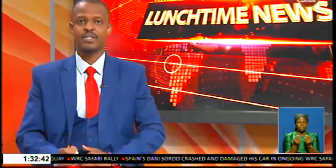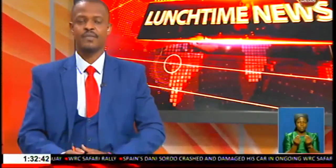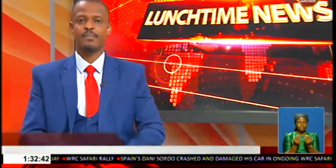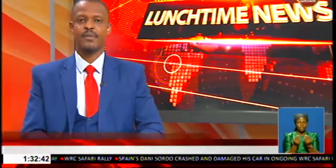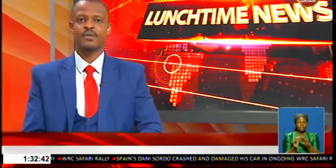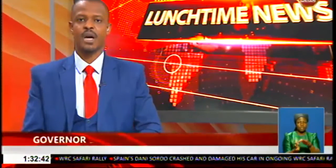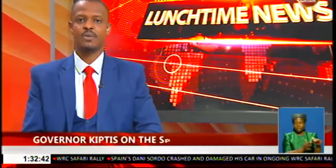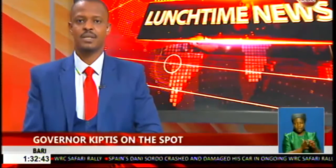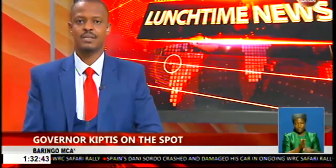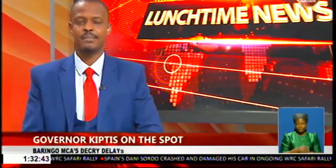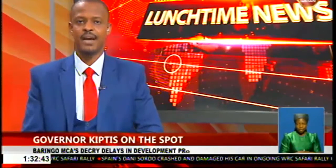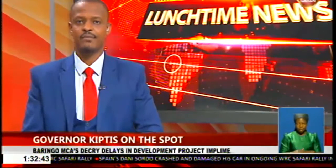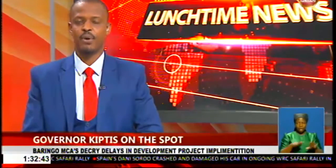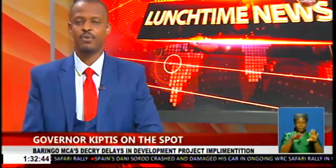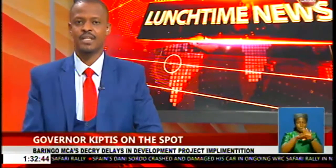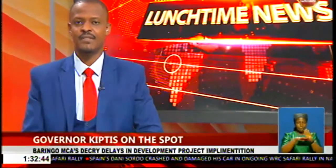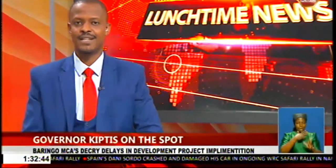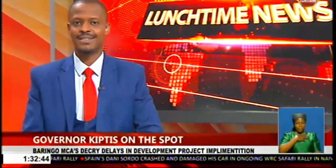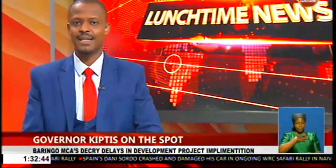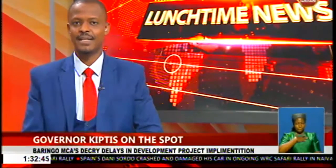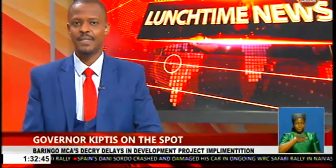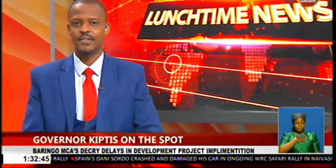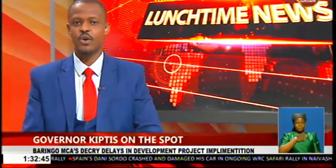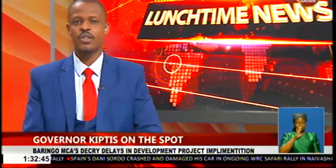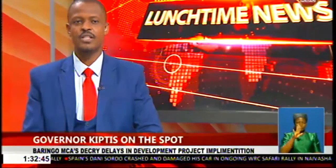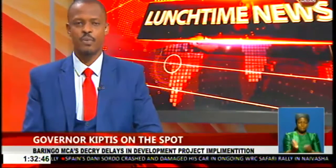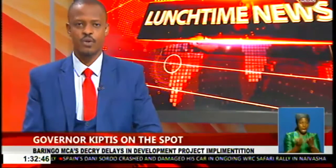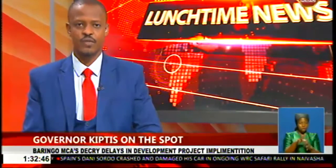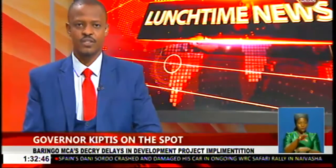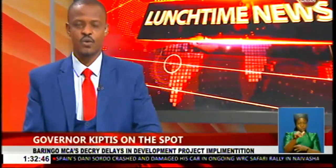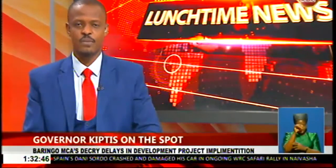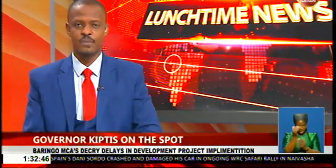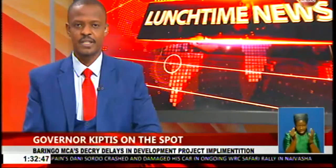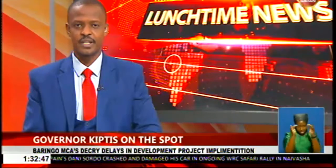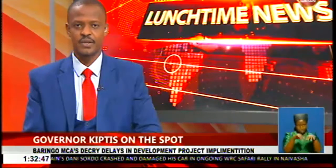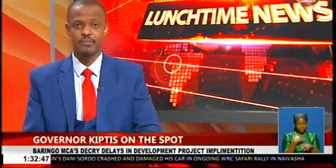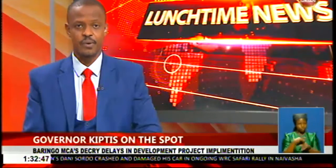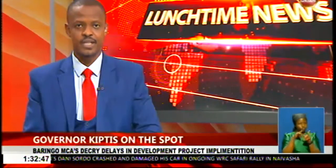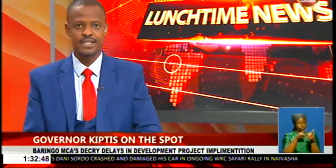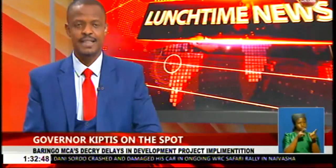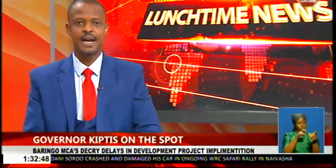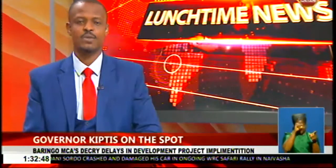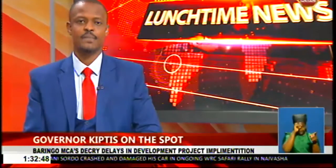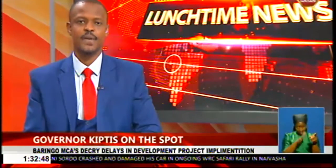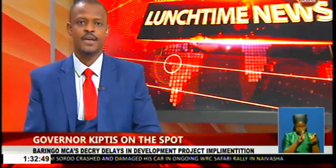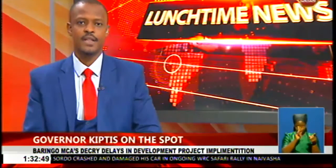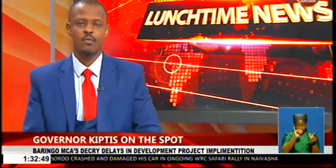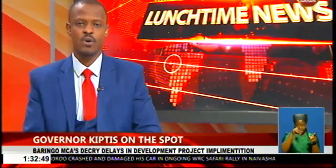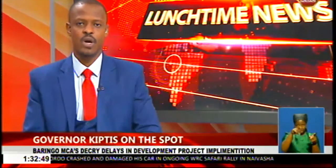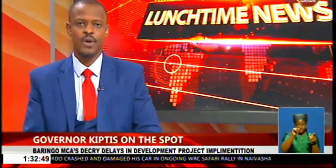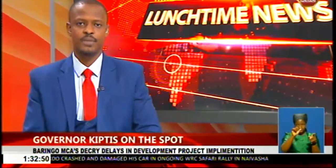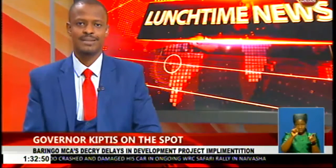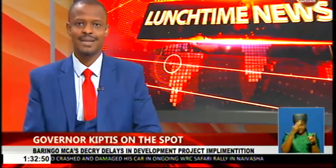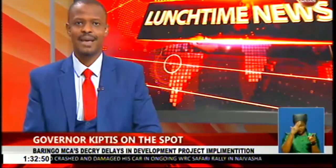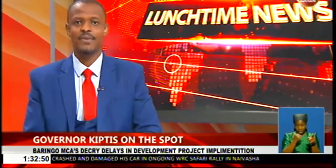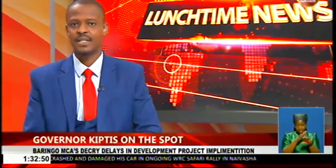Moving on, members of the Baringo County Assembly have put Governor Stanley Kiptis on the spot of a slow implementation of projects in the county. The